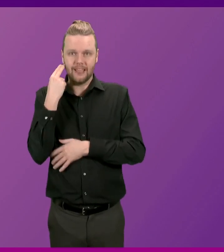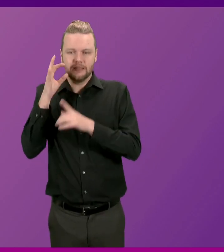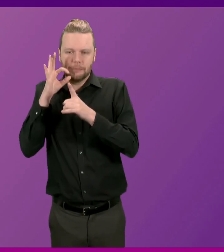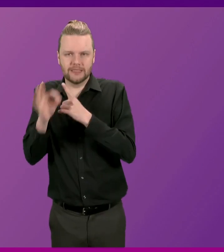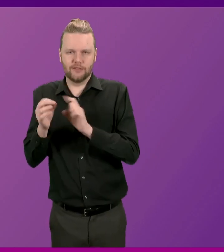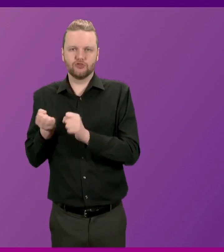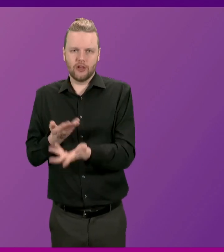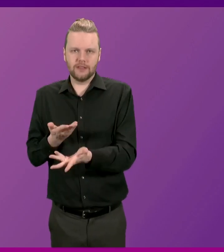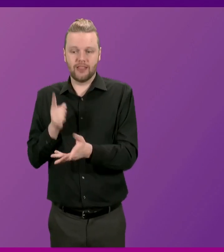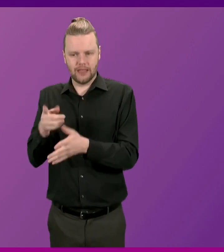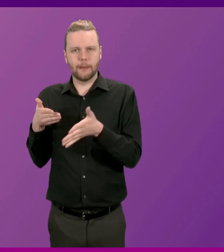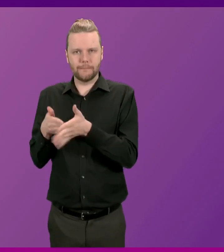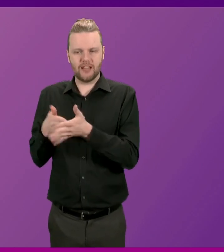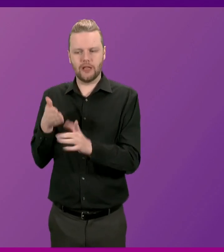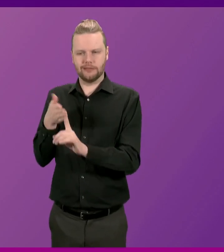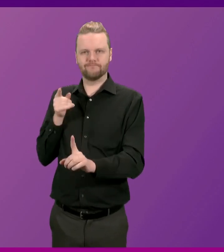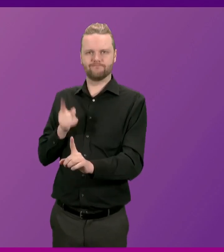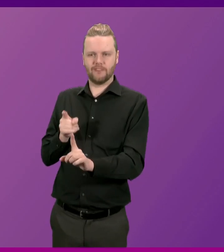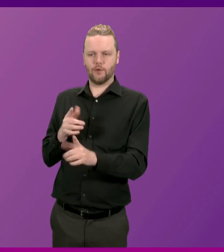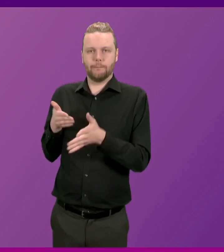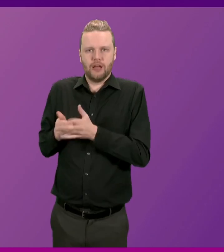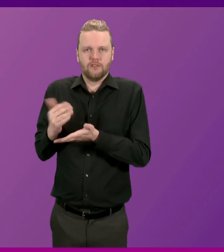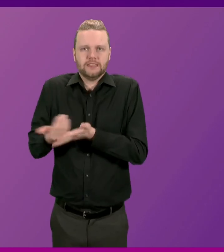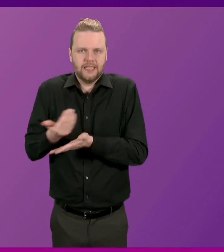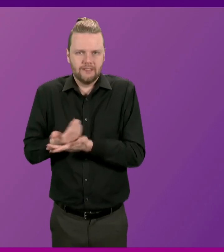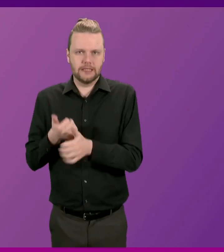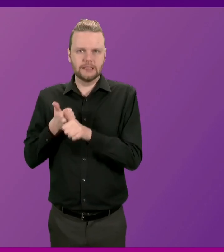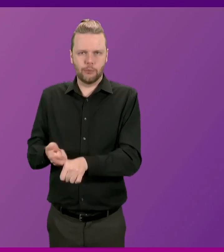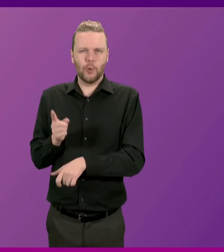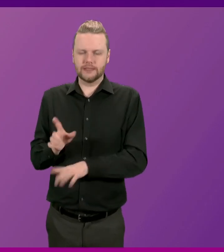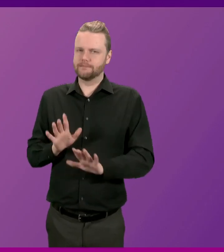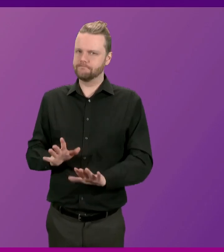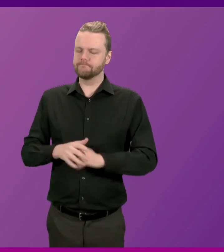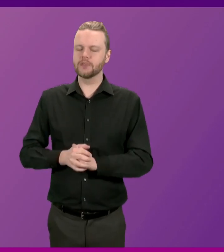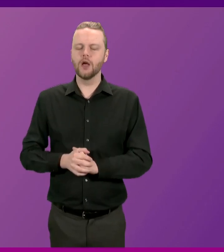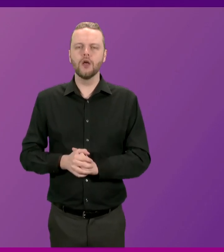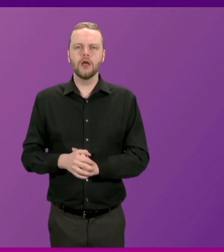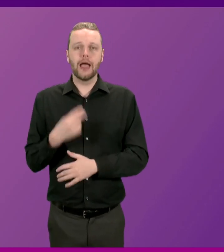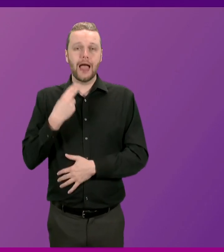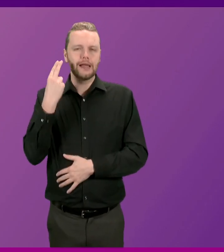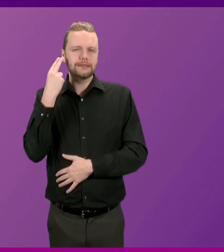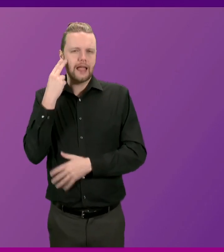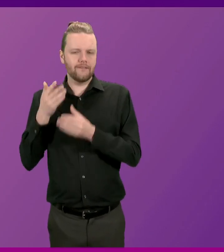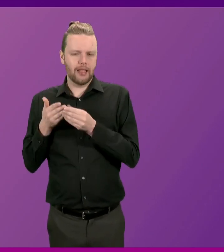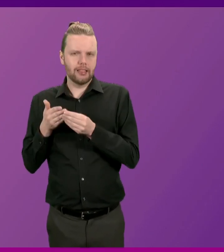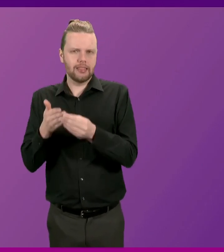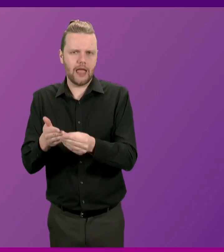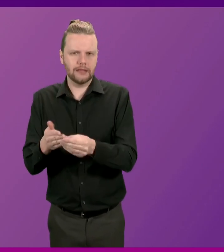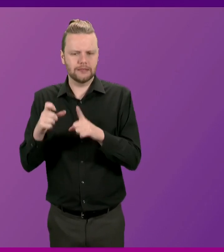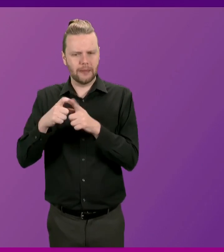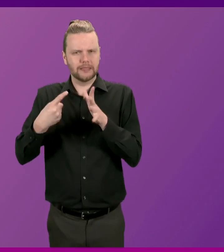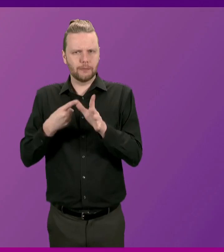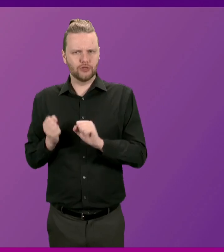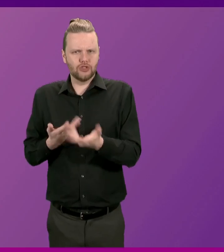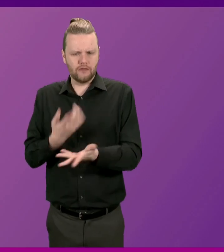barrier. You identify that as a barrier to safety and support. What would a deaf-led domestic abuse service